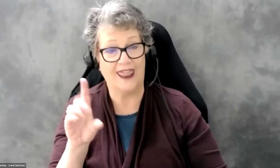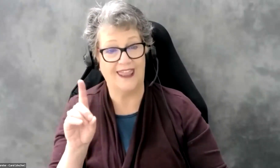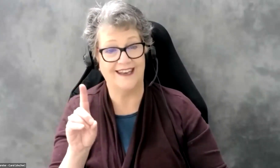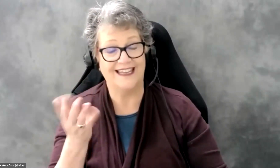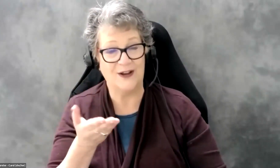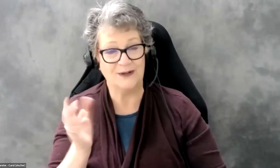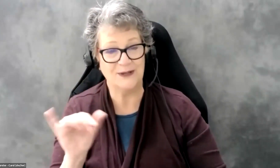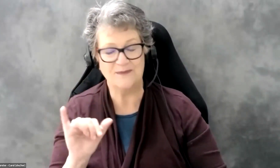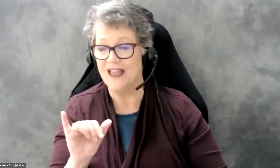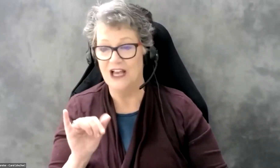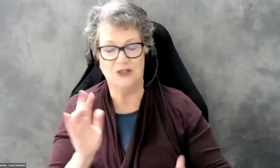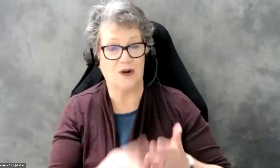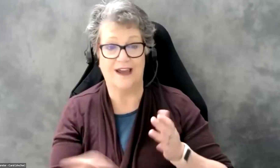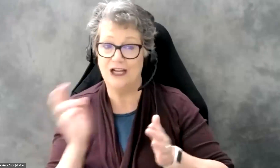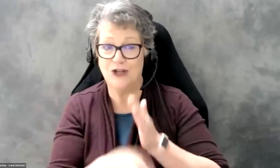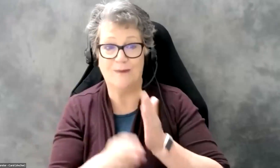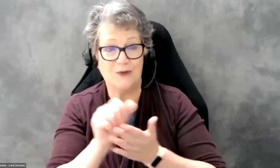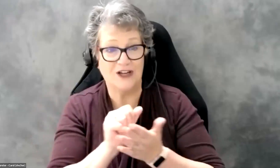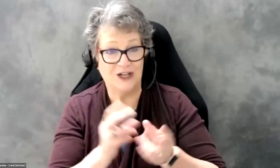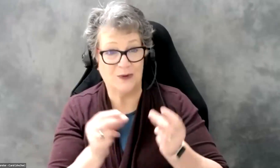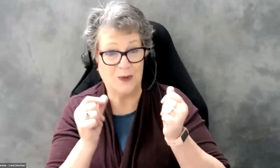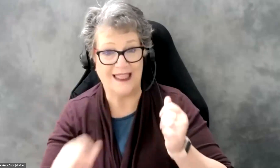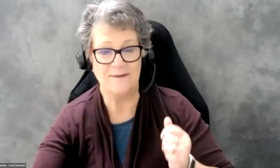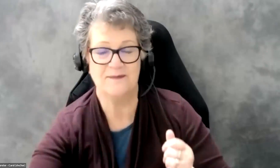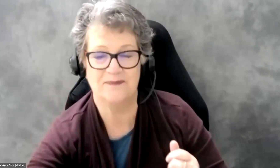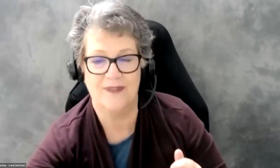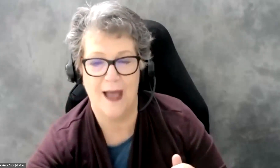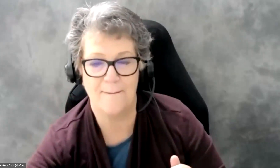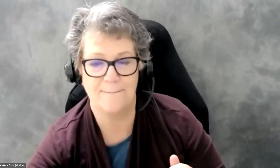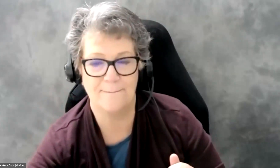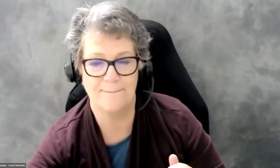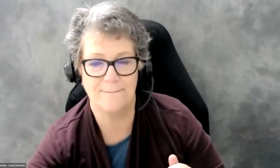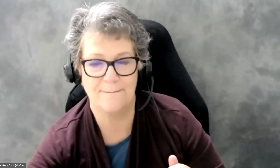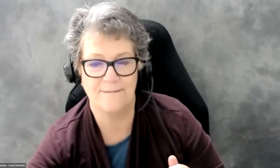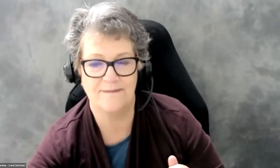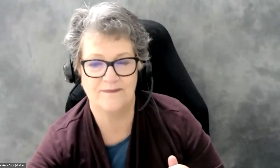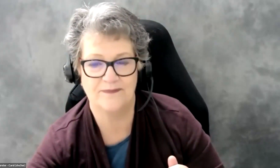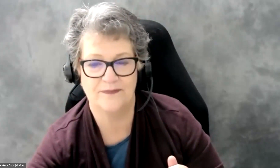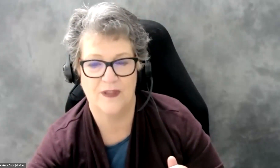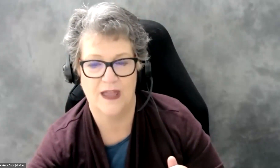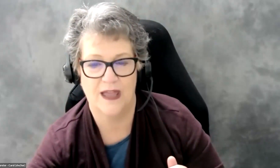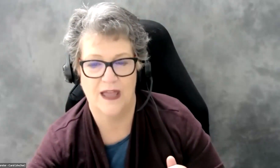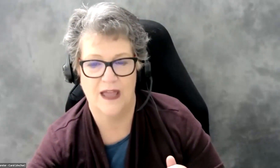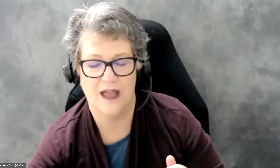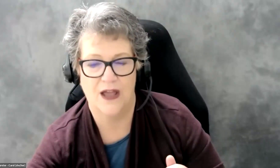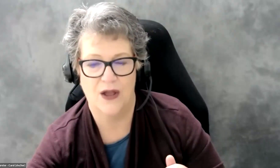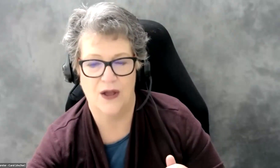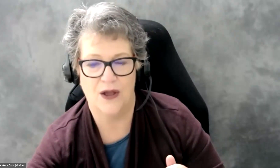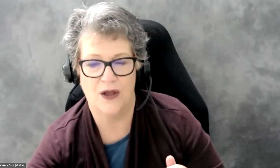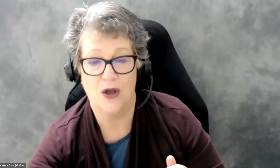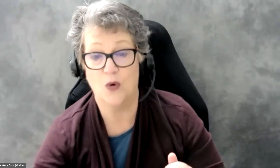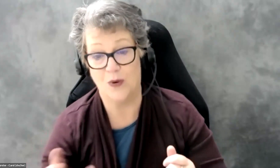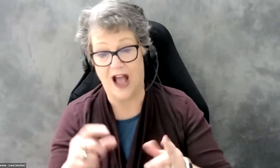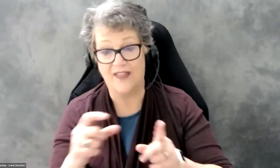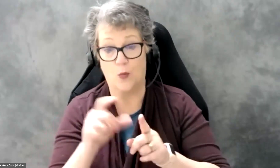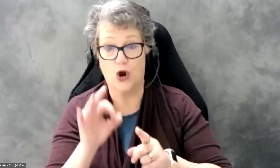right, so we're gonna jump into our agenda here real quickly. So we did get a word of the week from Rima, and so I'm going to ask